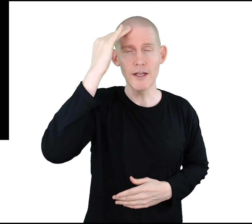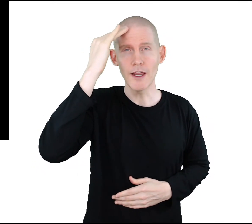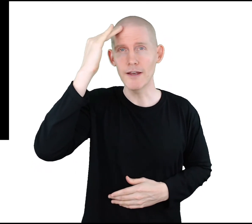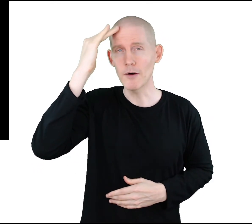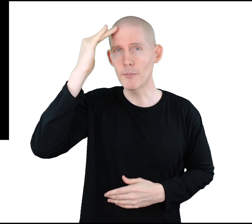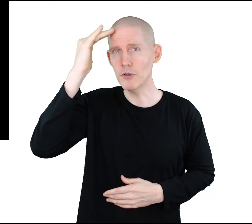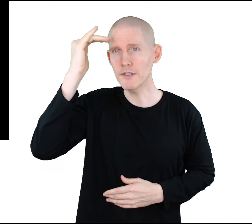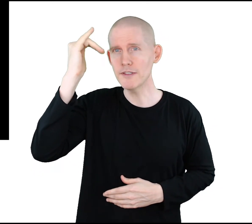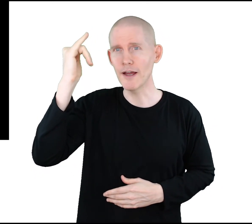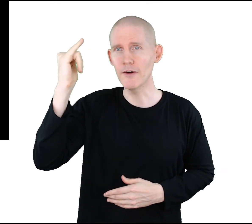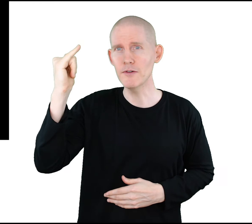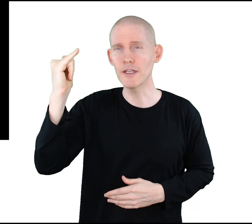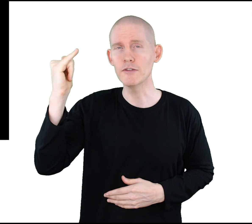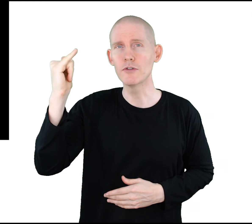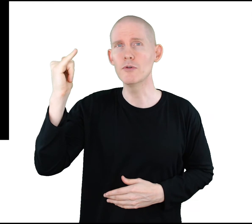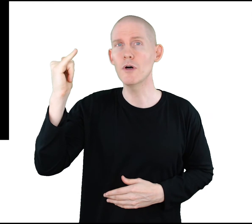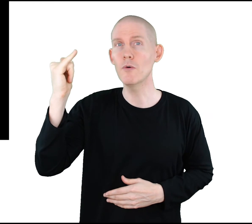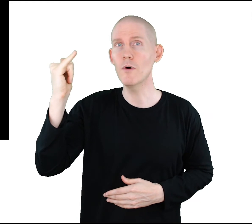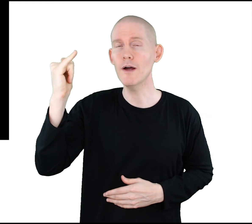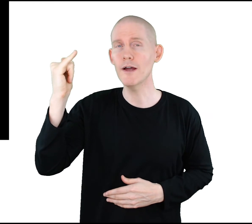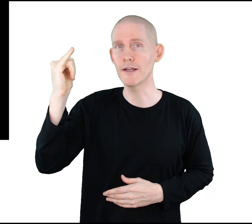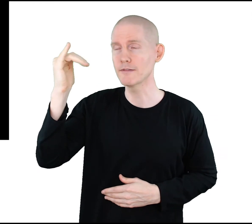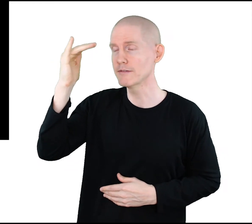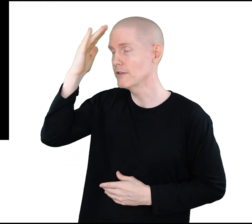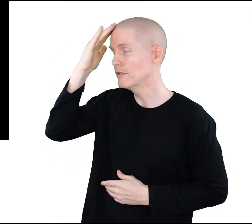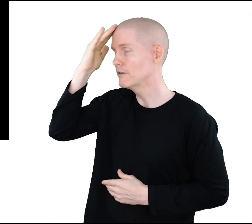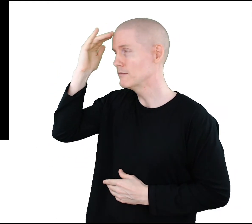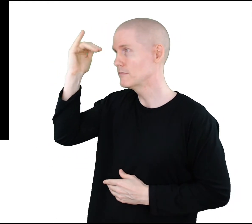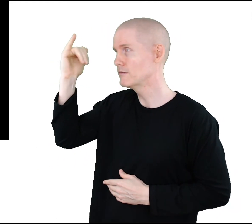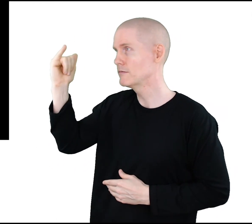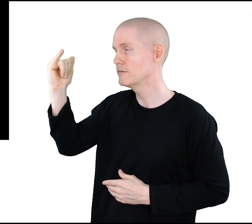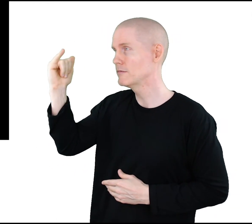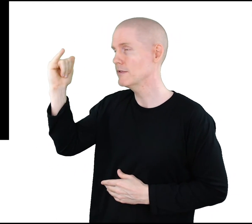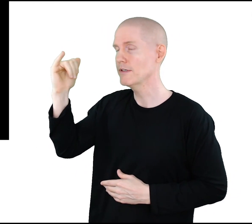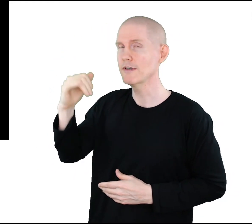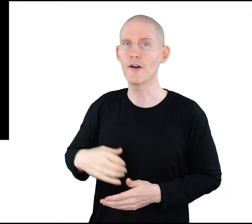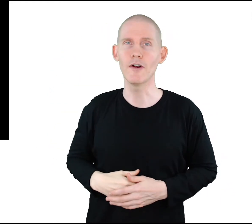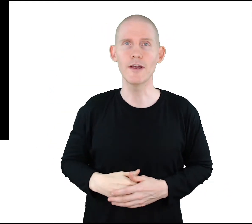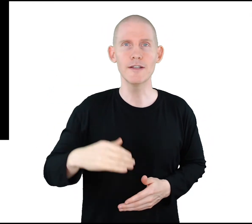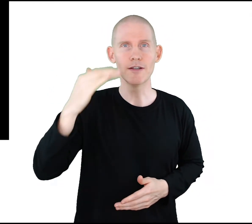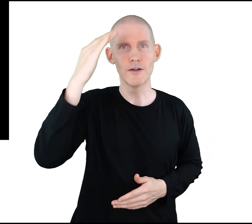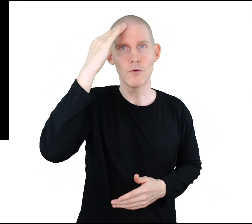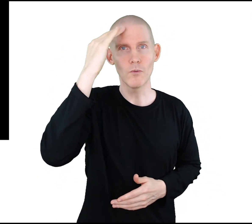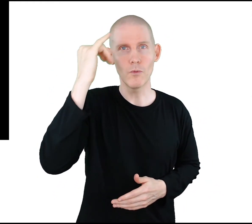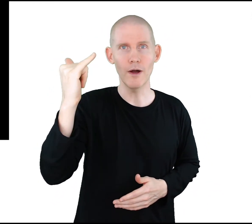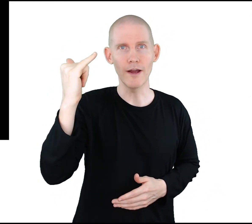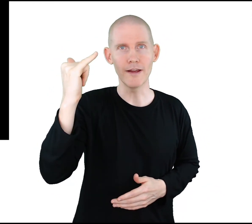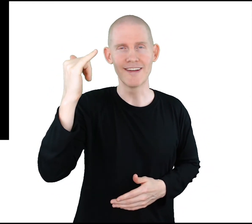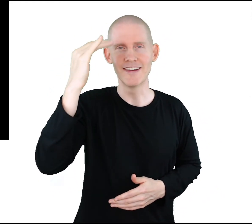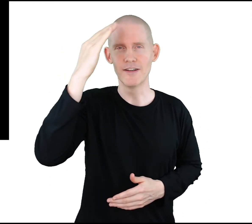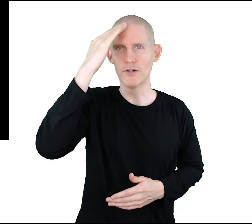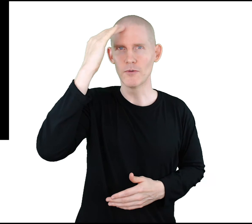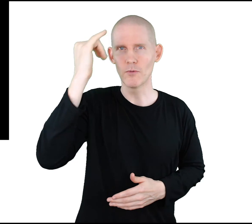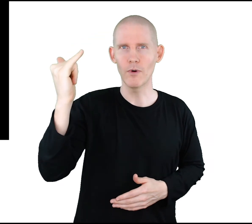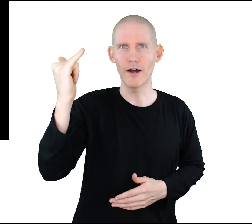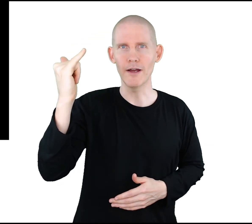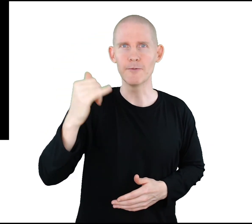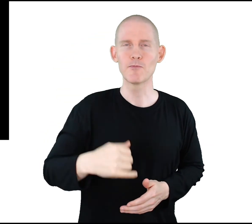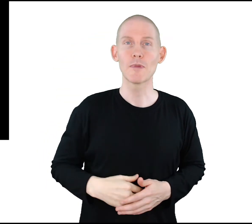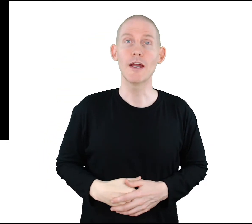and now pull it down into a Y. All right, Y. Y. At the